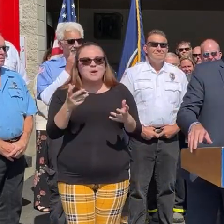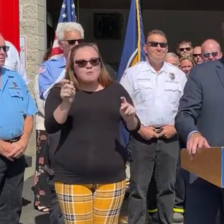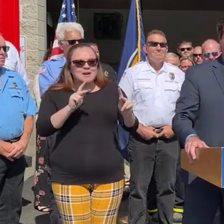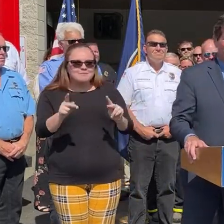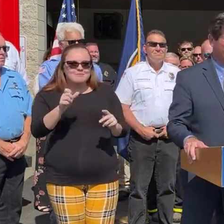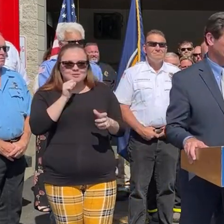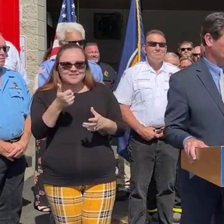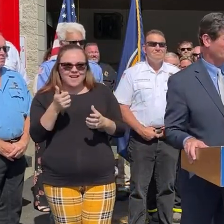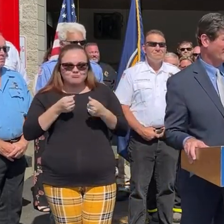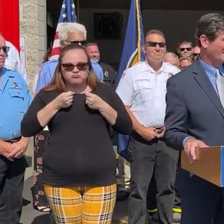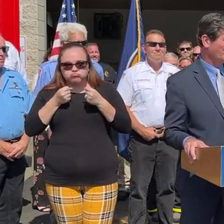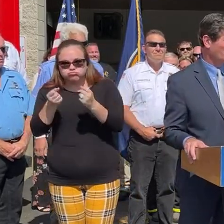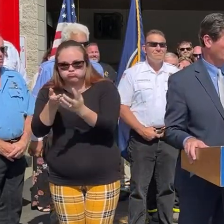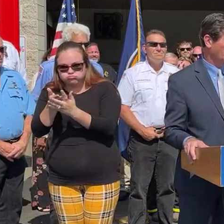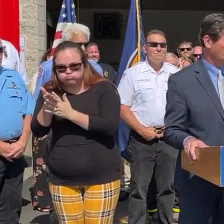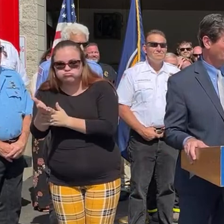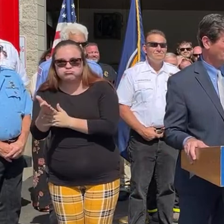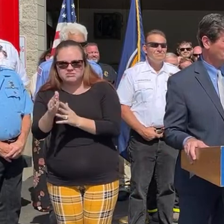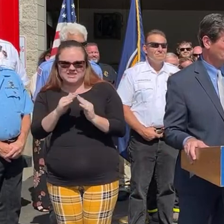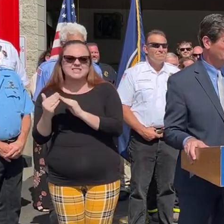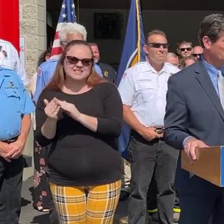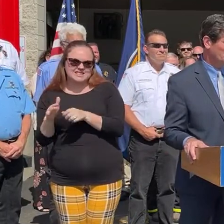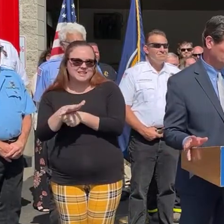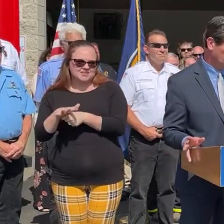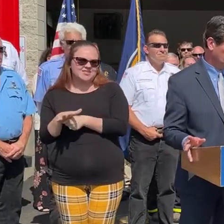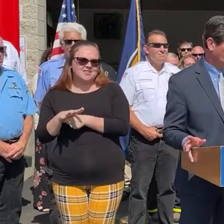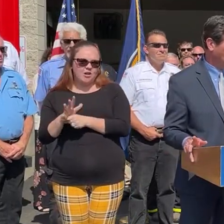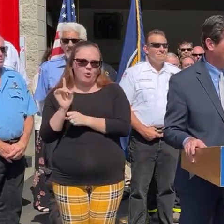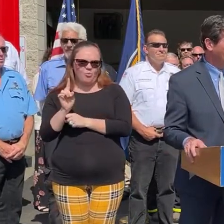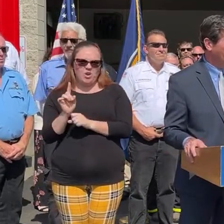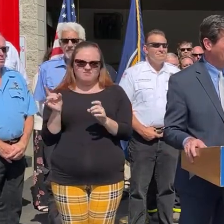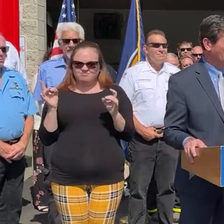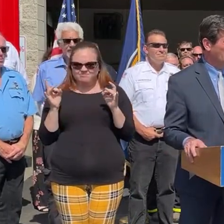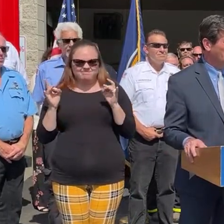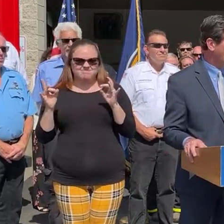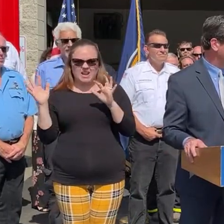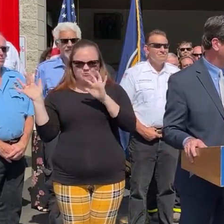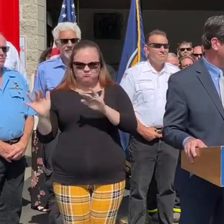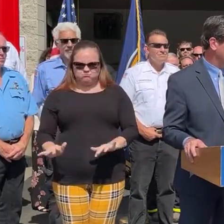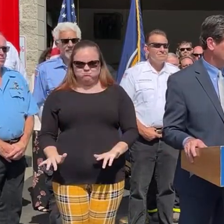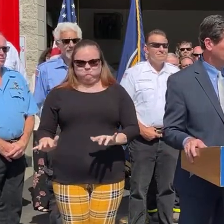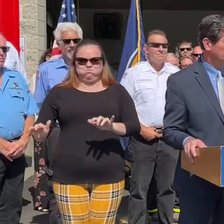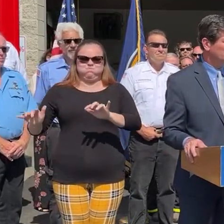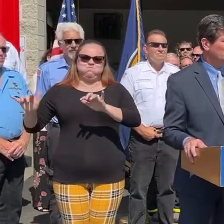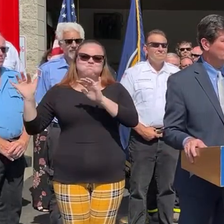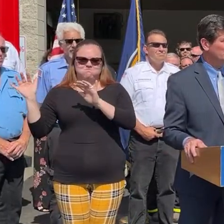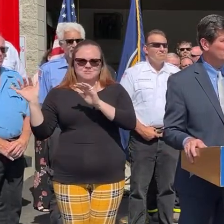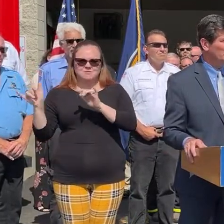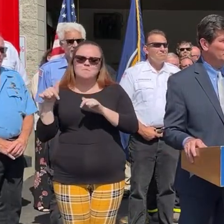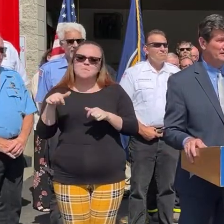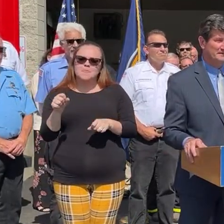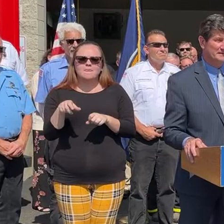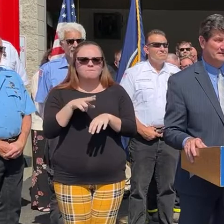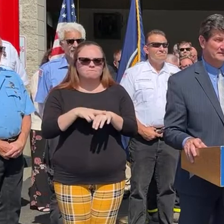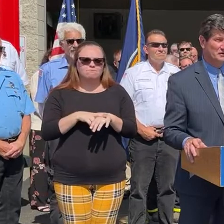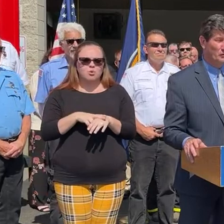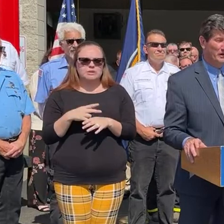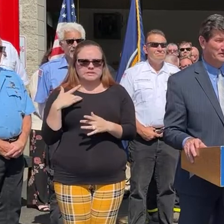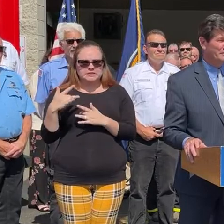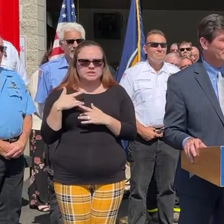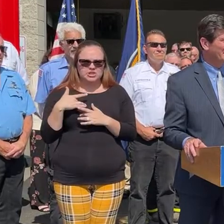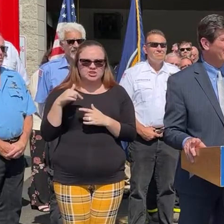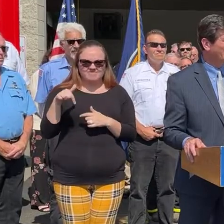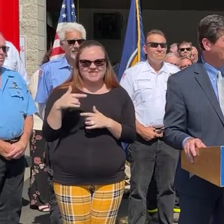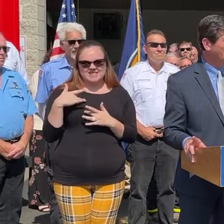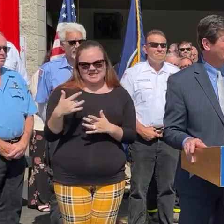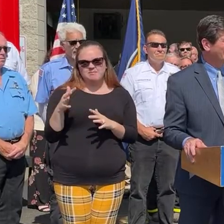from driving into the urban and metro region where it was horrible. But yeah, I mean, that's definitely a concern because we know that this is the snow belt